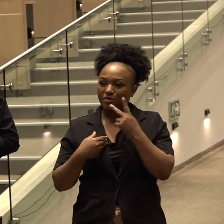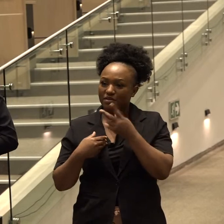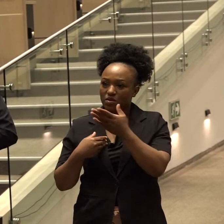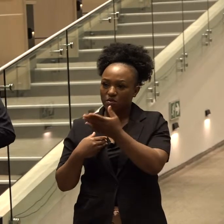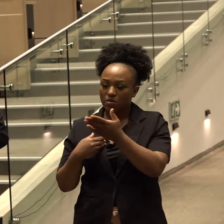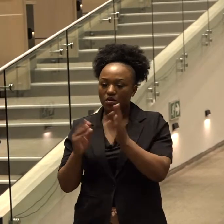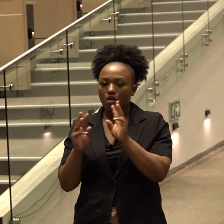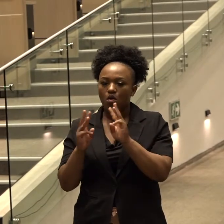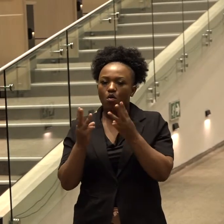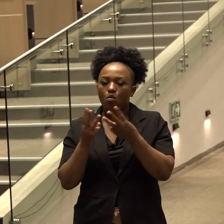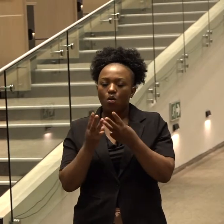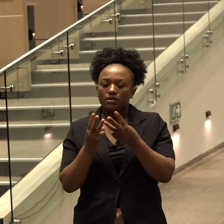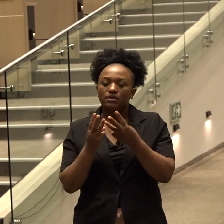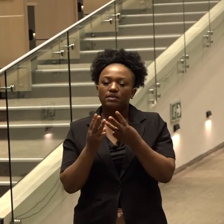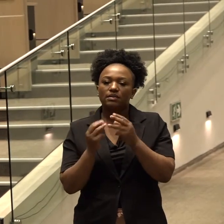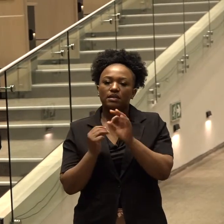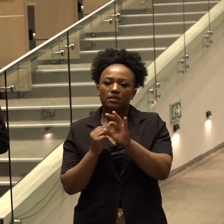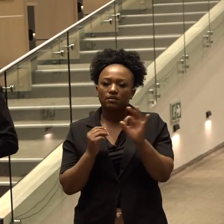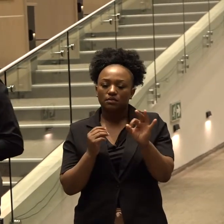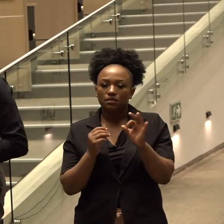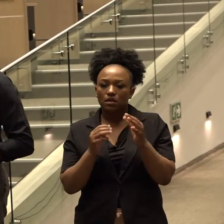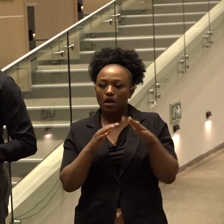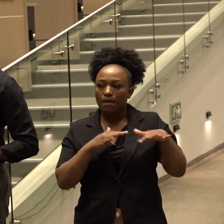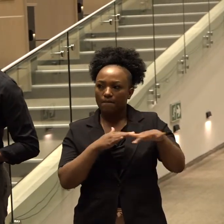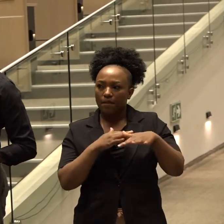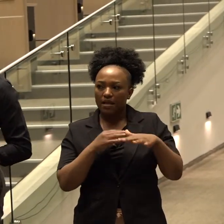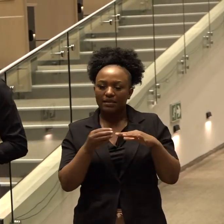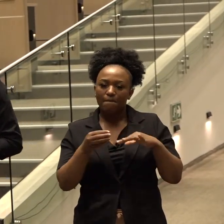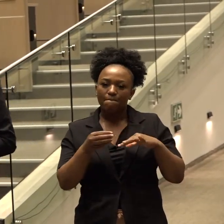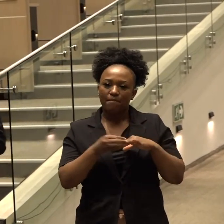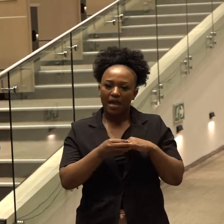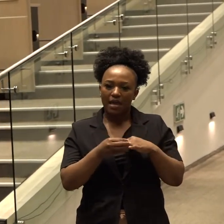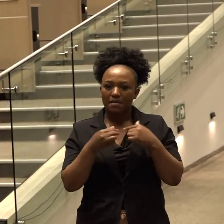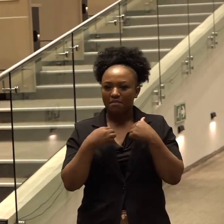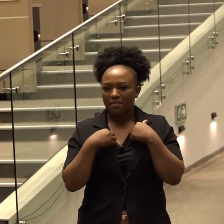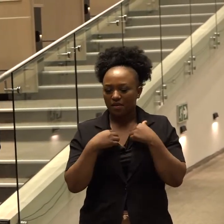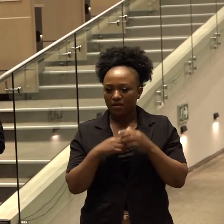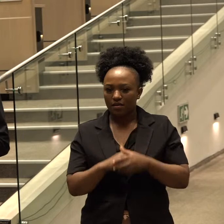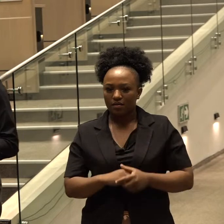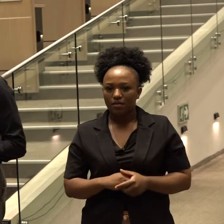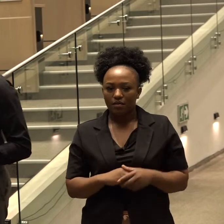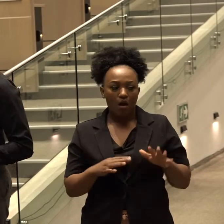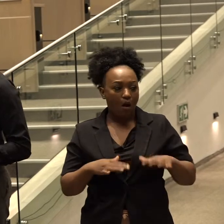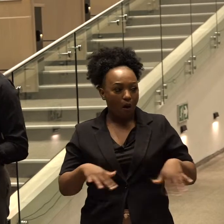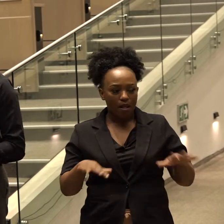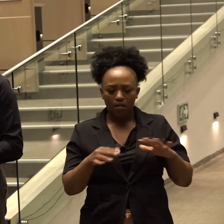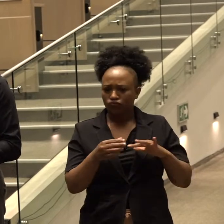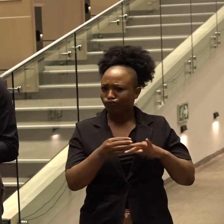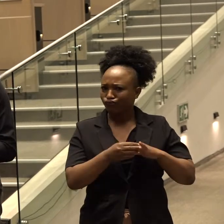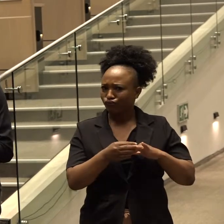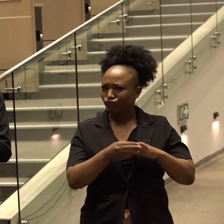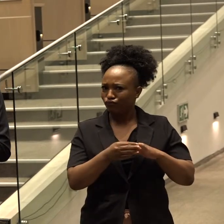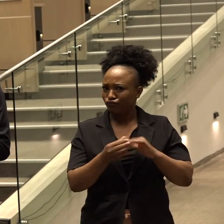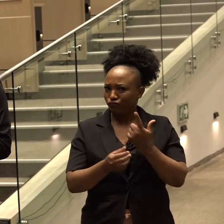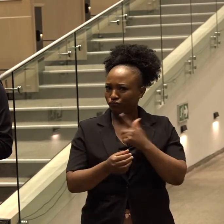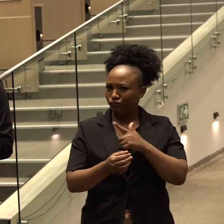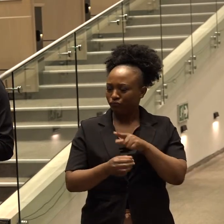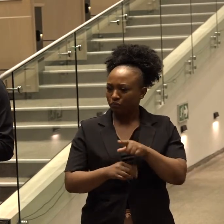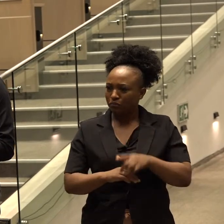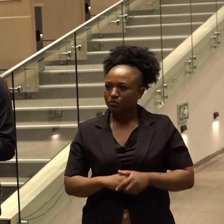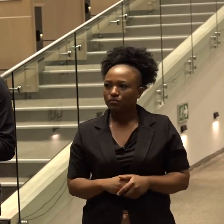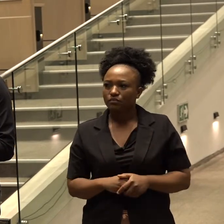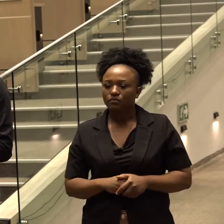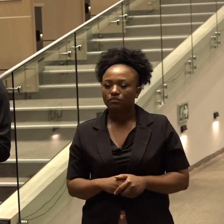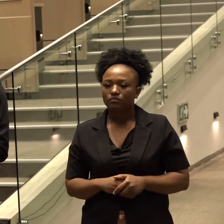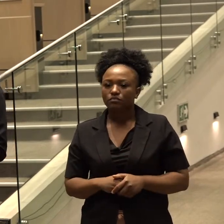a place called marimi it's all about Wedding Bells where we come from so we are located